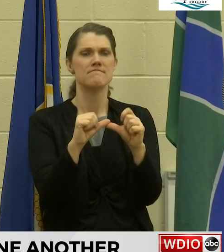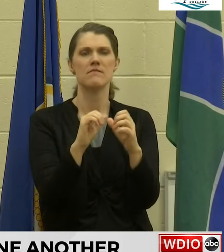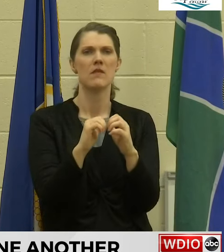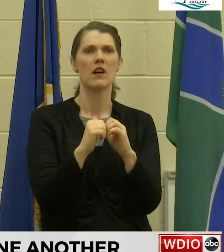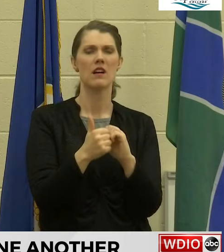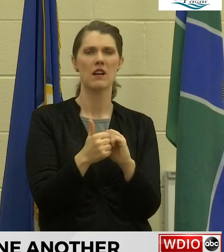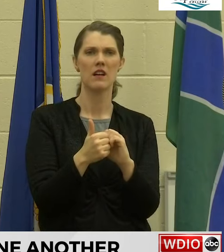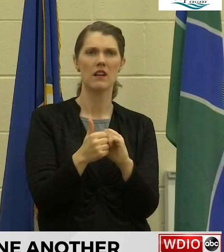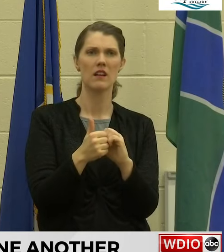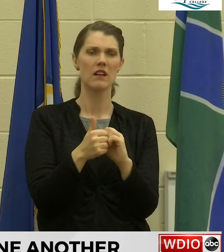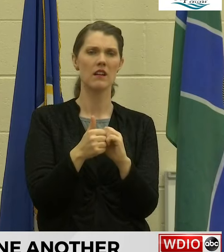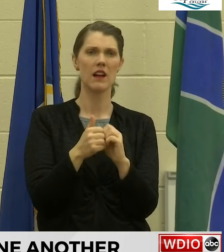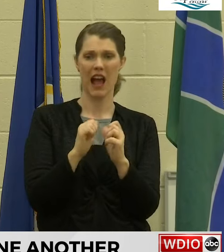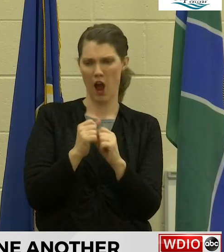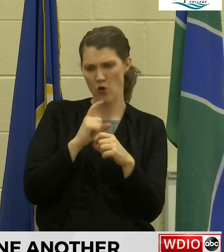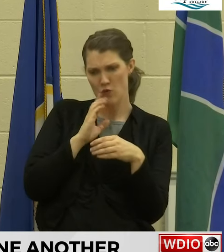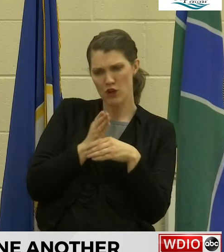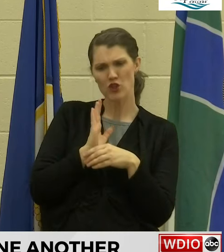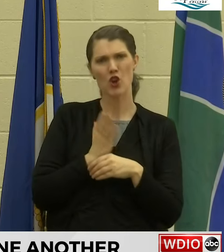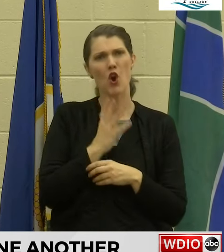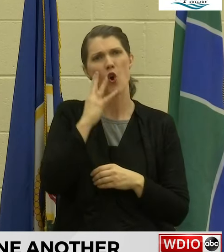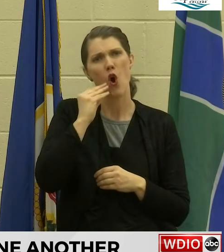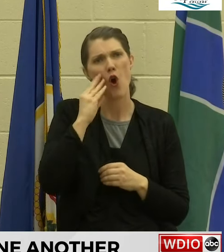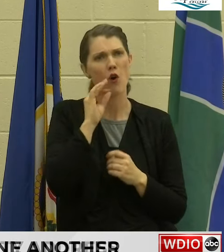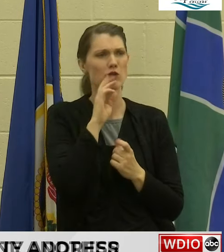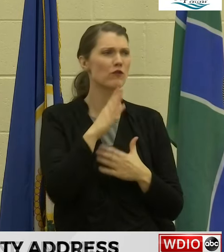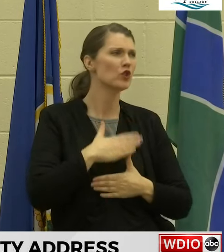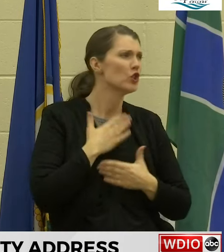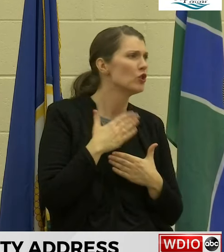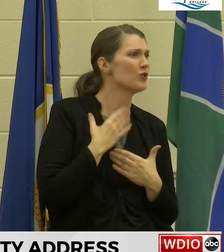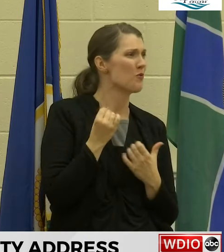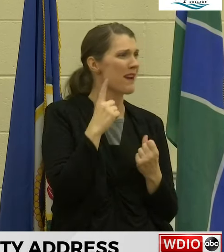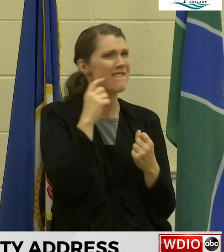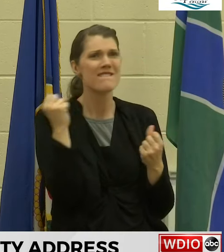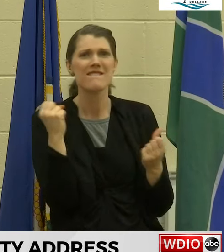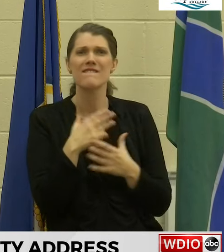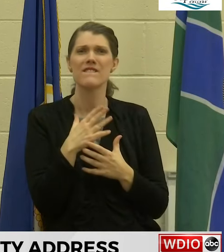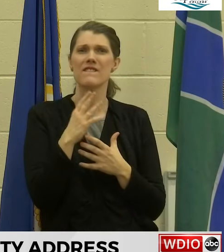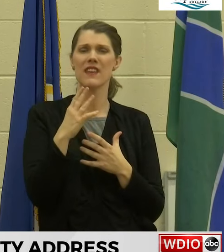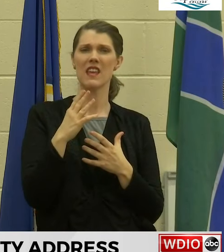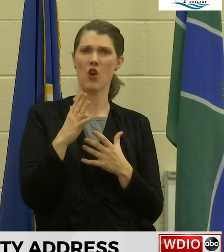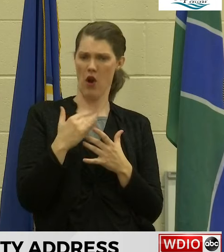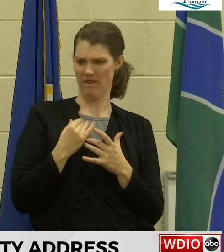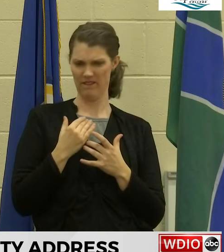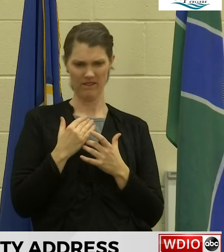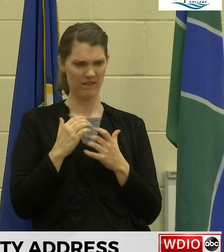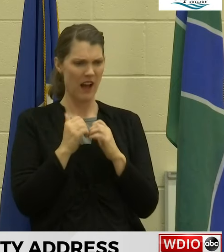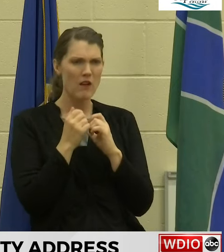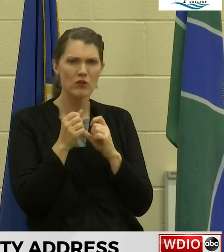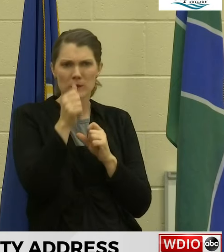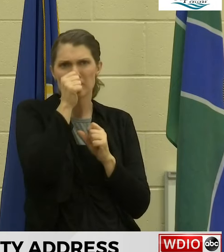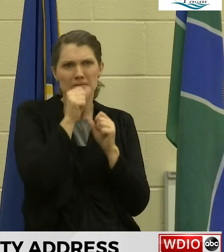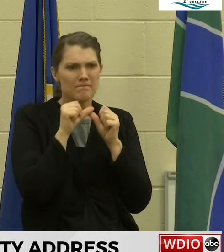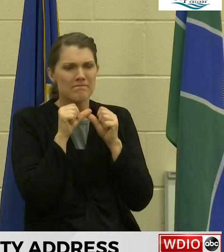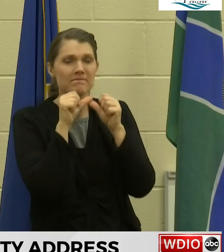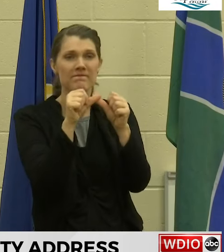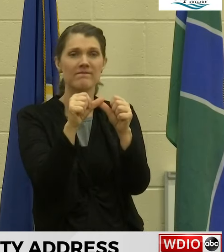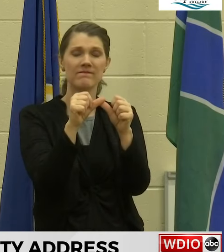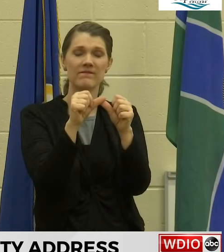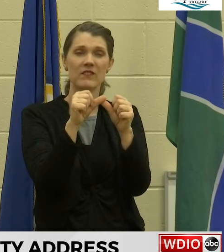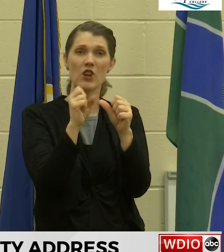How can we share our stories of joy and fear and resilience so that we can